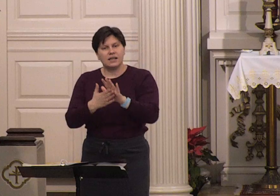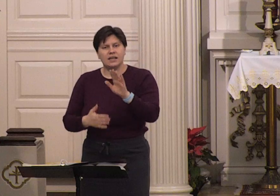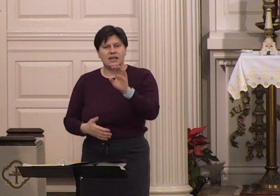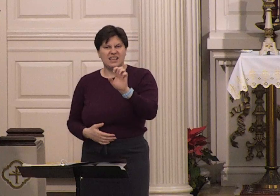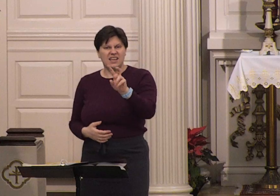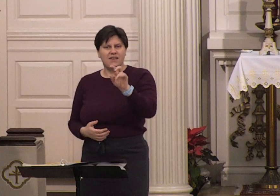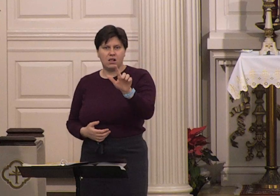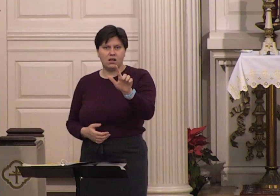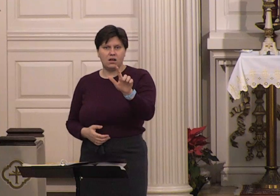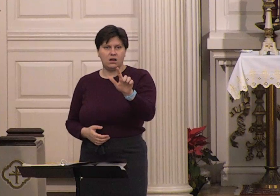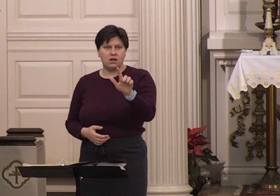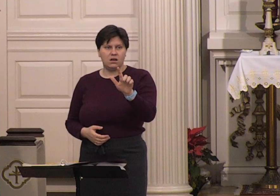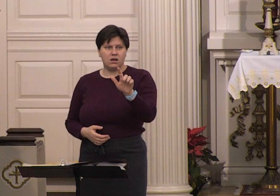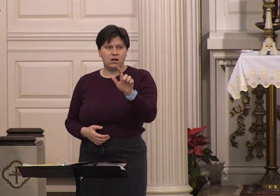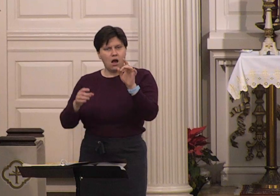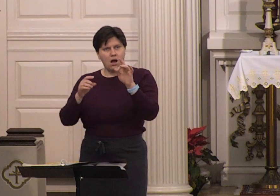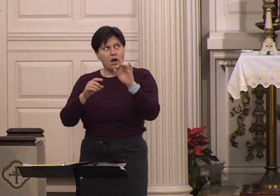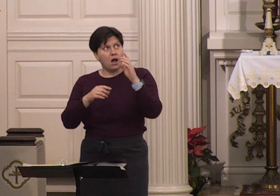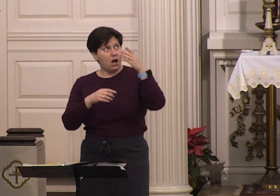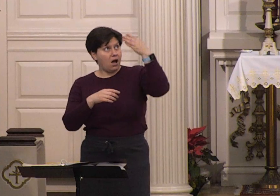is abhorrent to God.